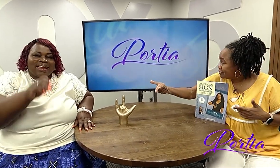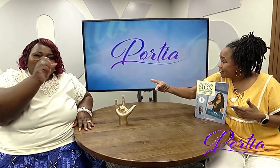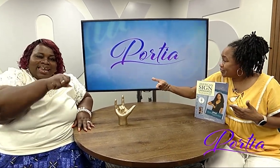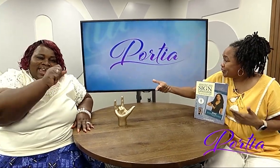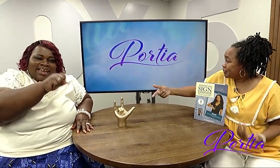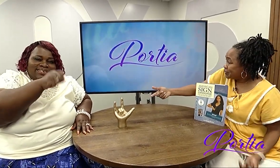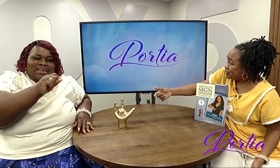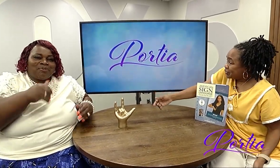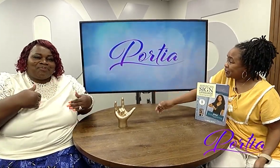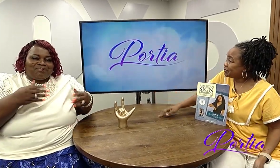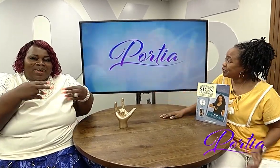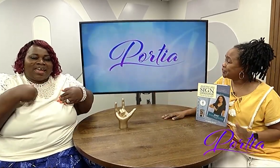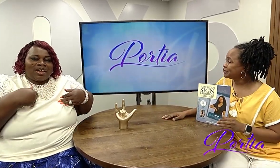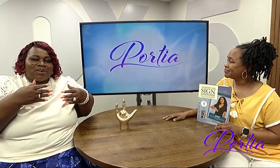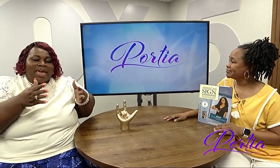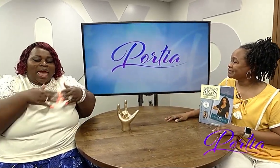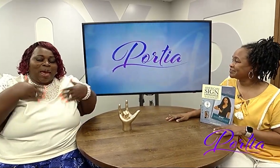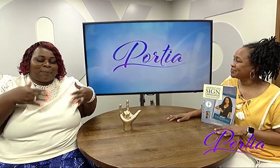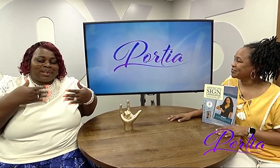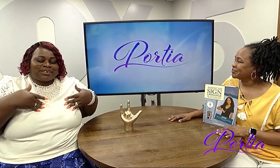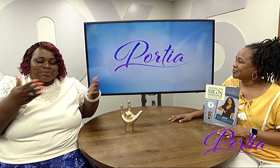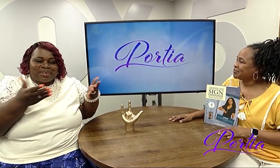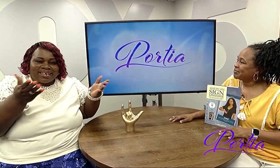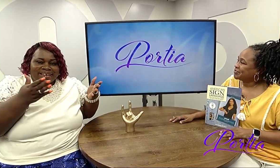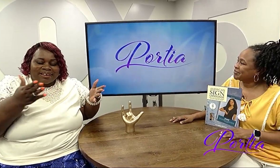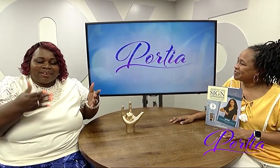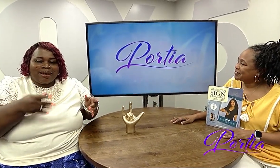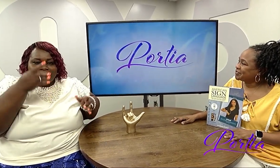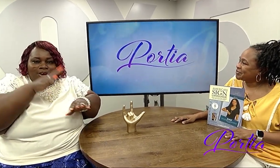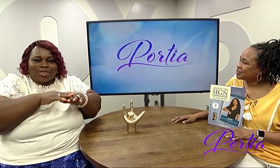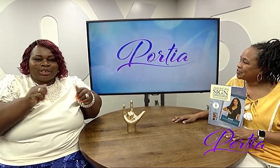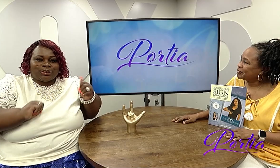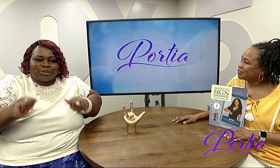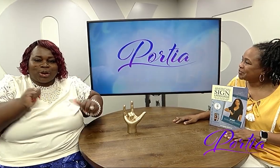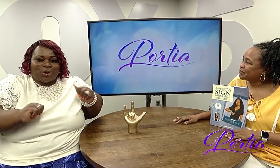that she knew she was going to be all right. Stay with us. We'll be right back.